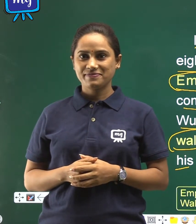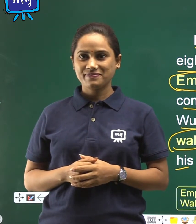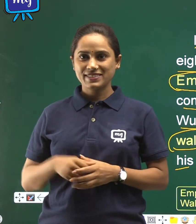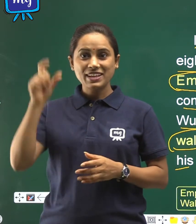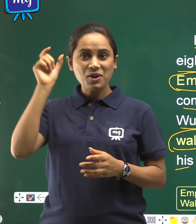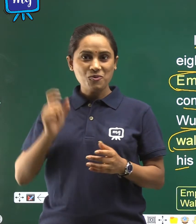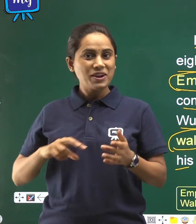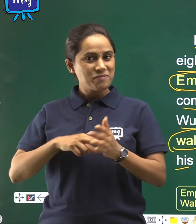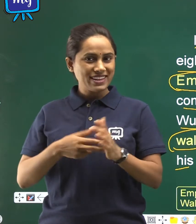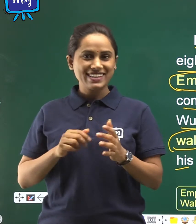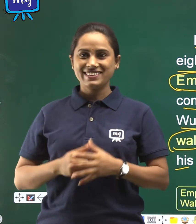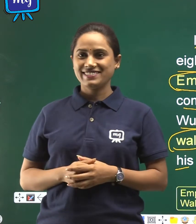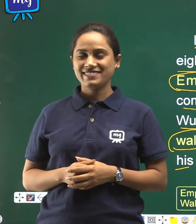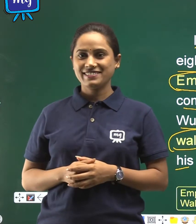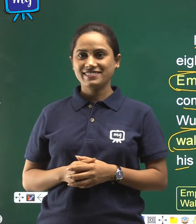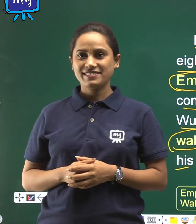Word meaning: